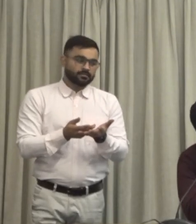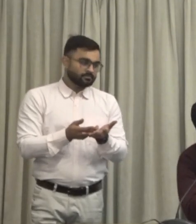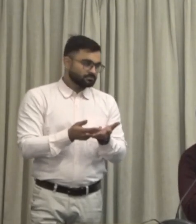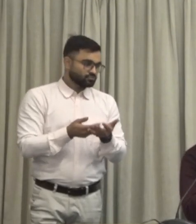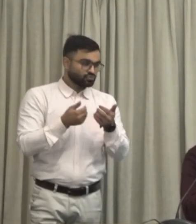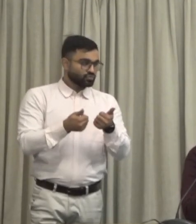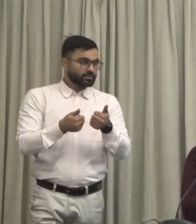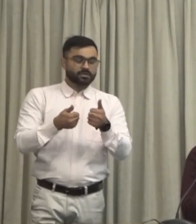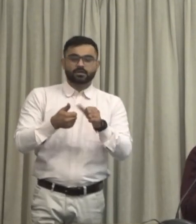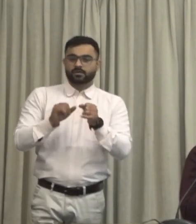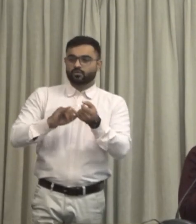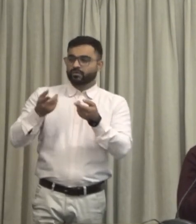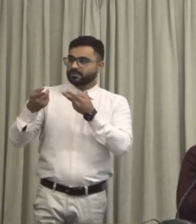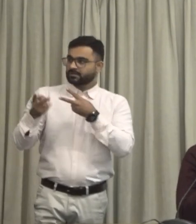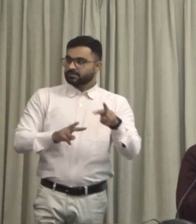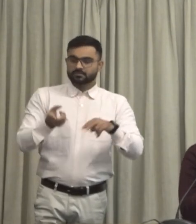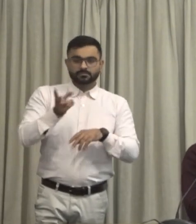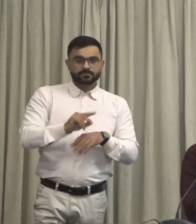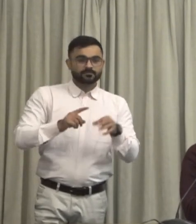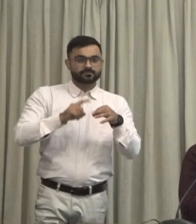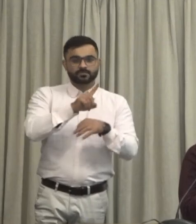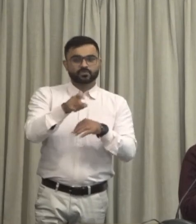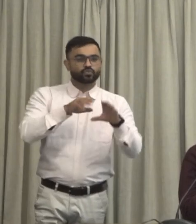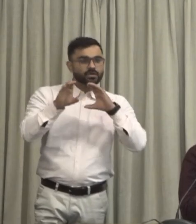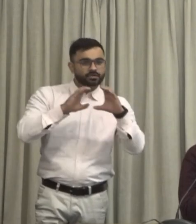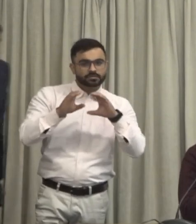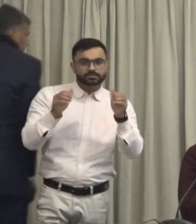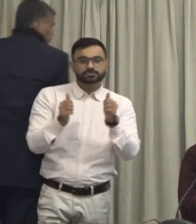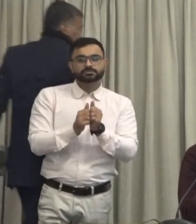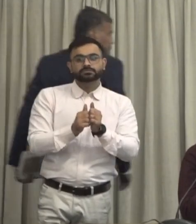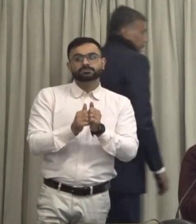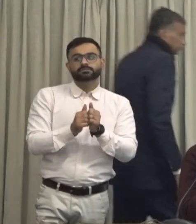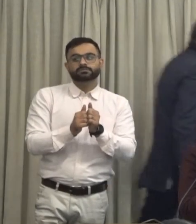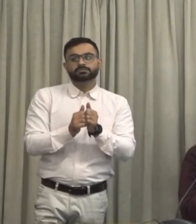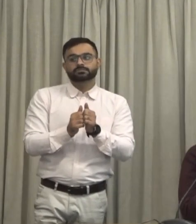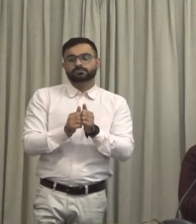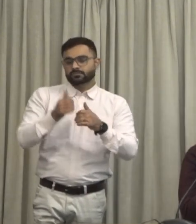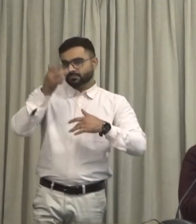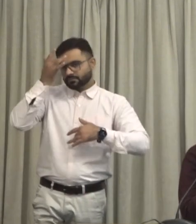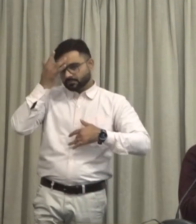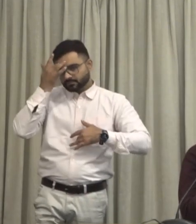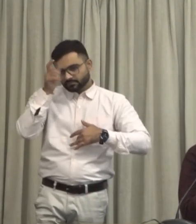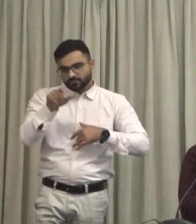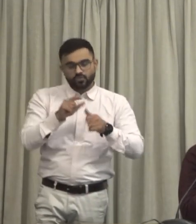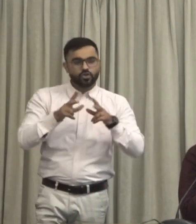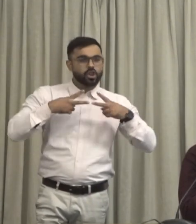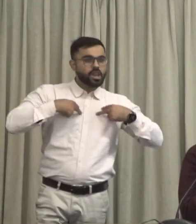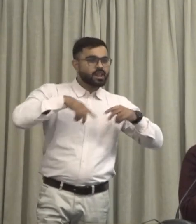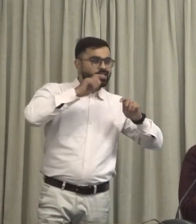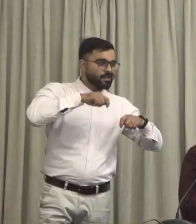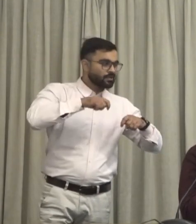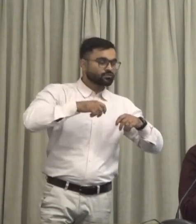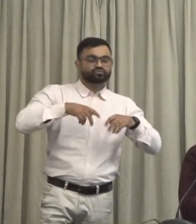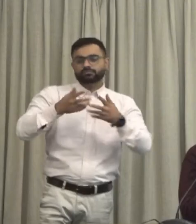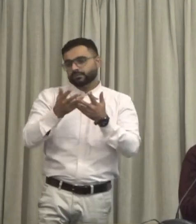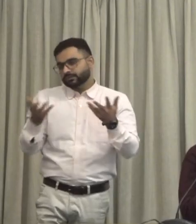a great case, I want to come back again to the question of communication between patients, lawyers, and the